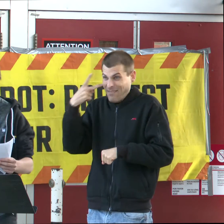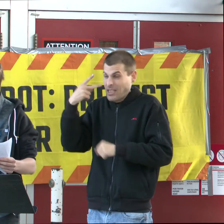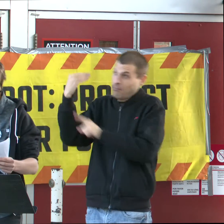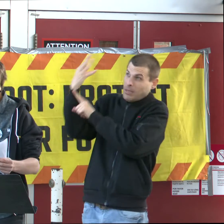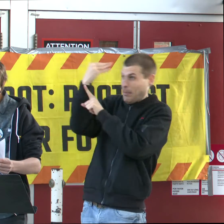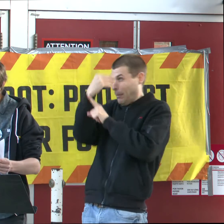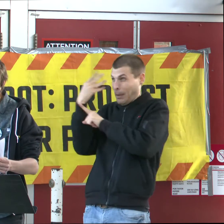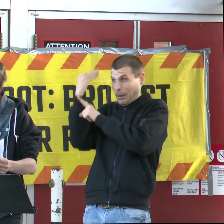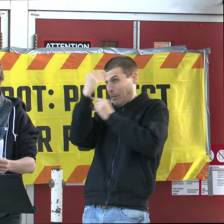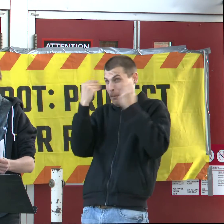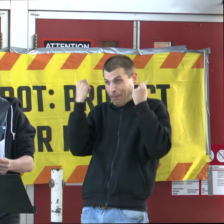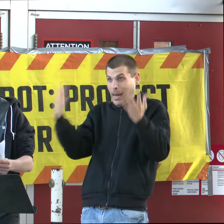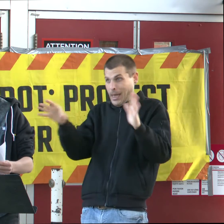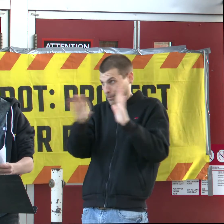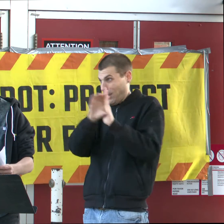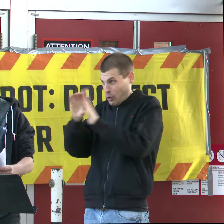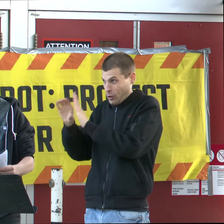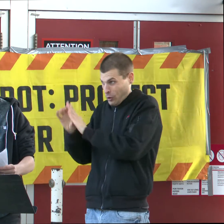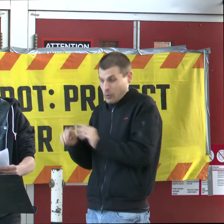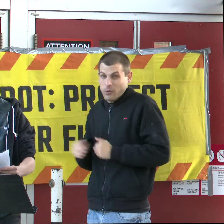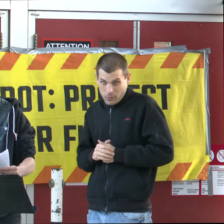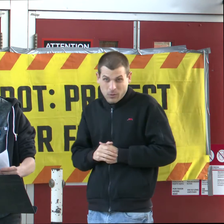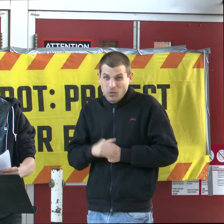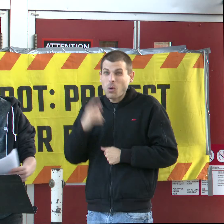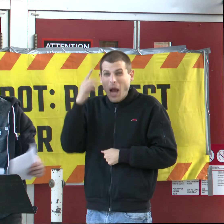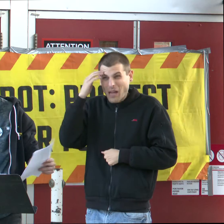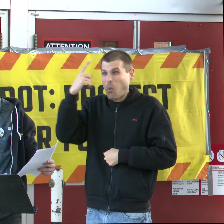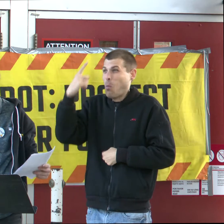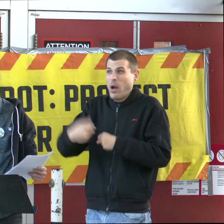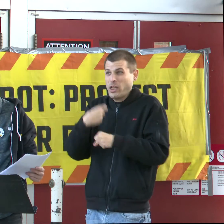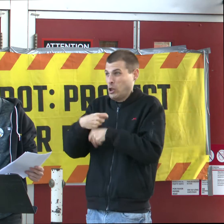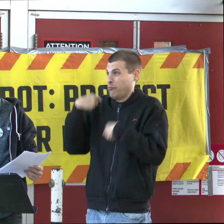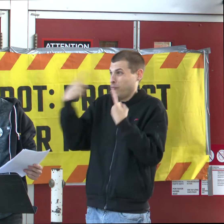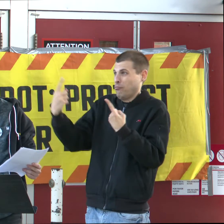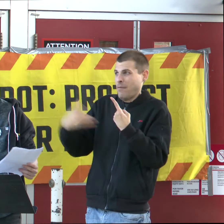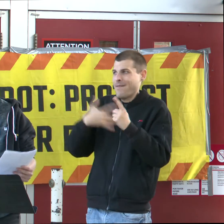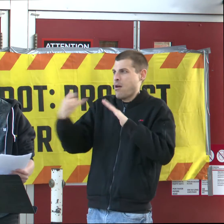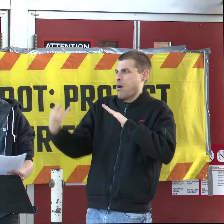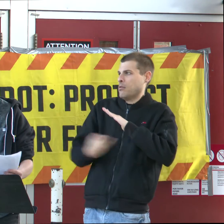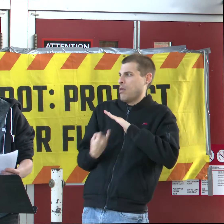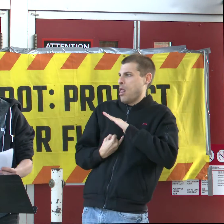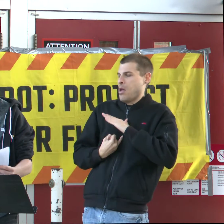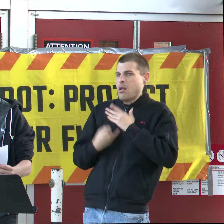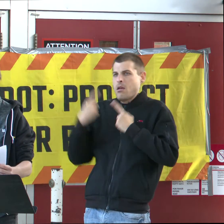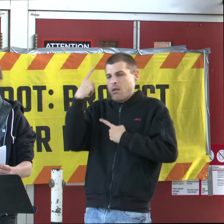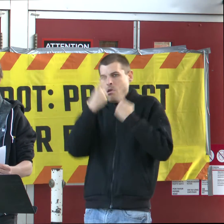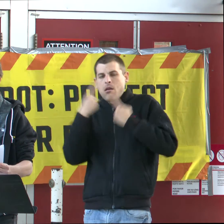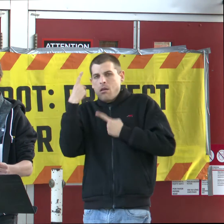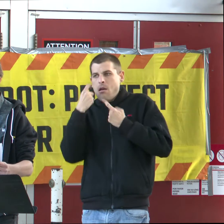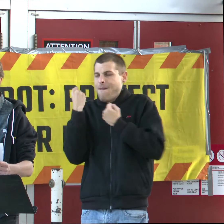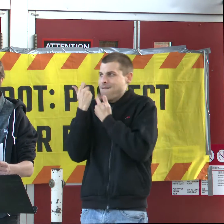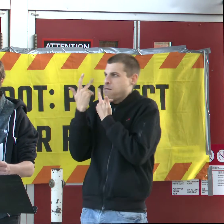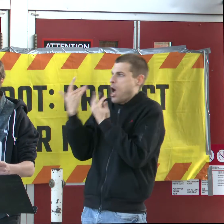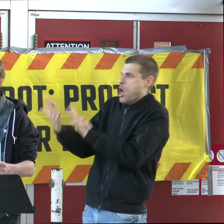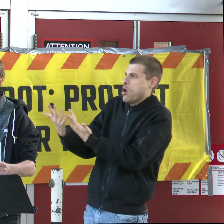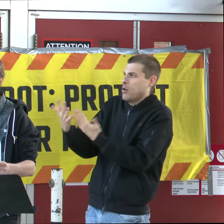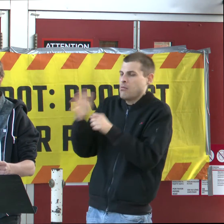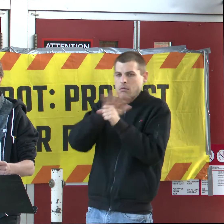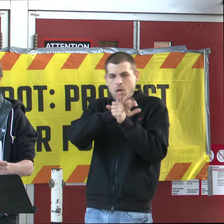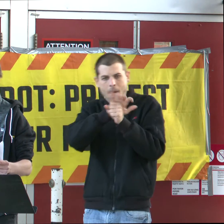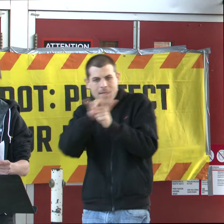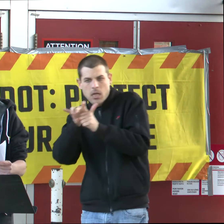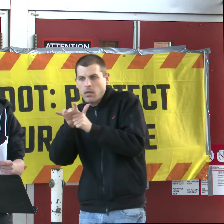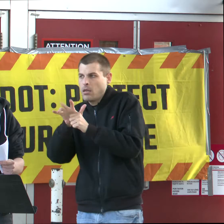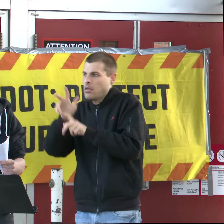cherry blossoms. Especially after the year we've had of being locked at home, worried about the wildfire smoke, worried about our loved ones, worried